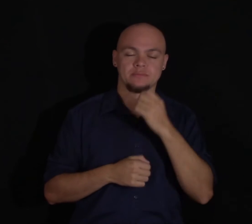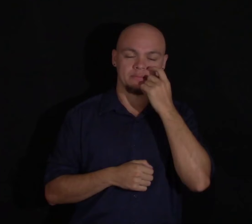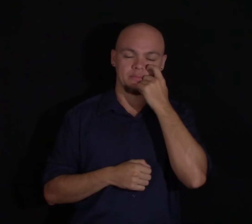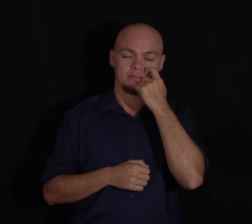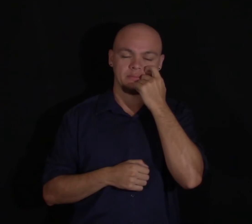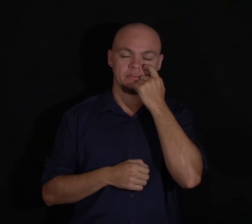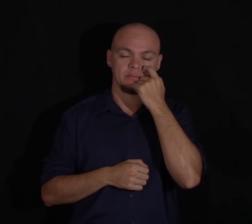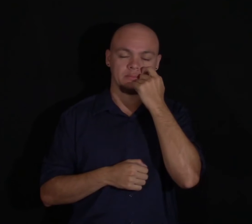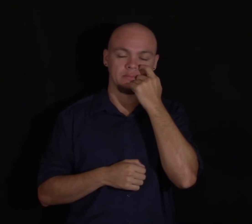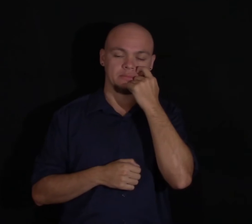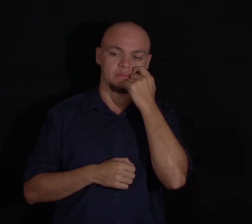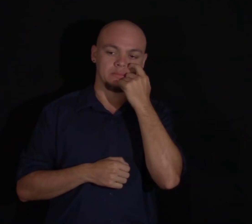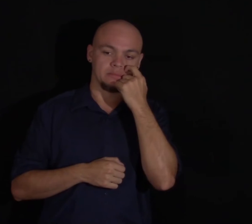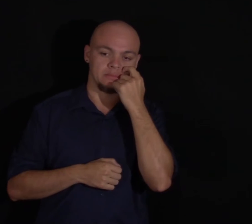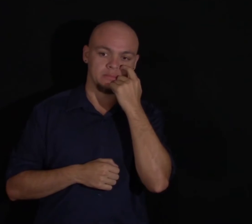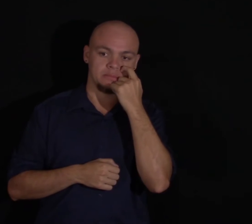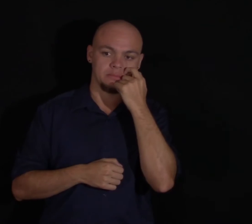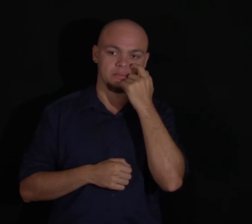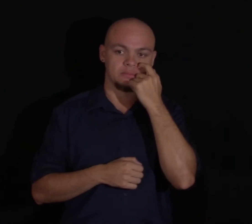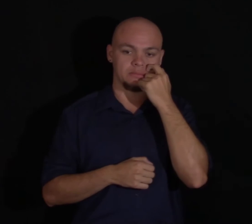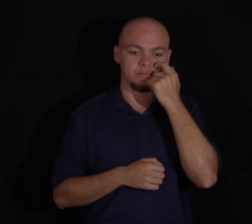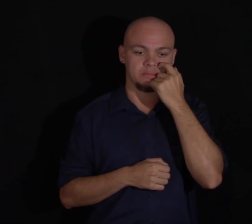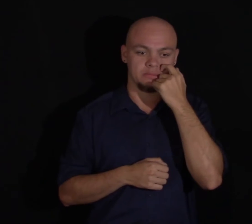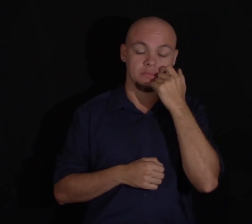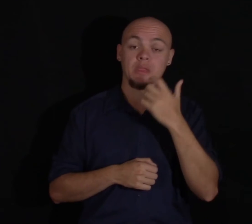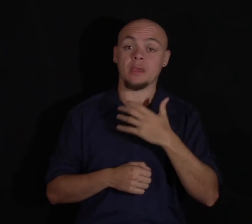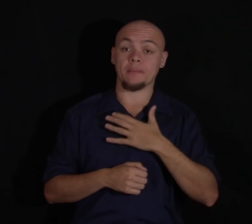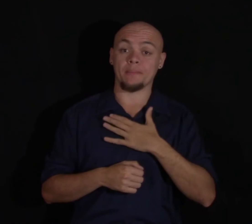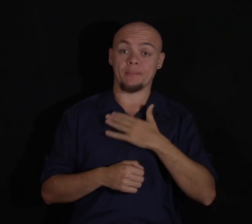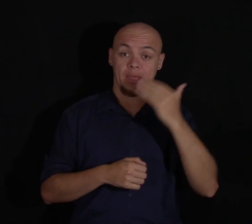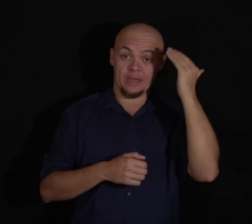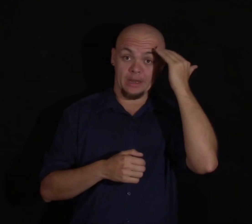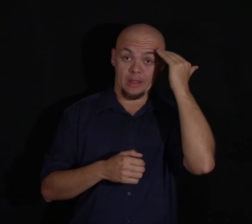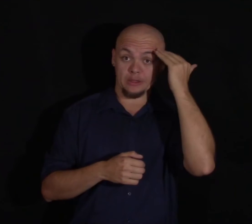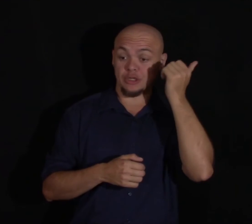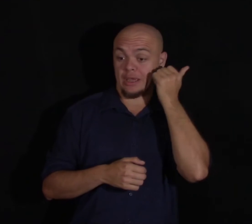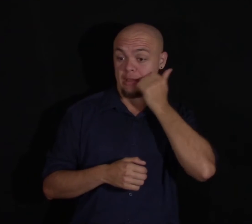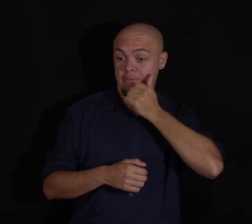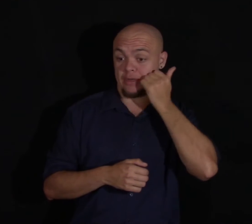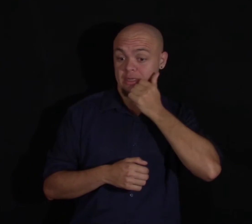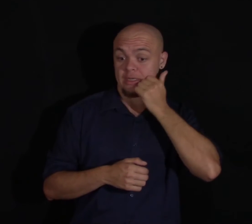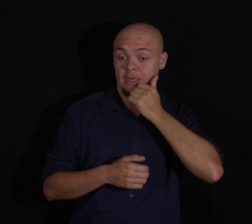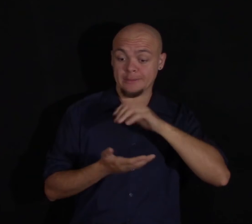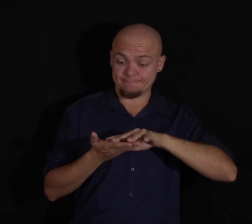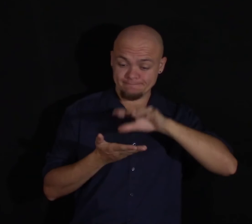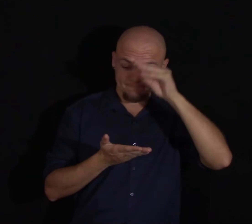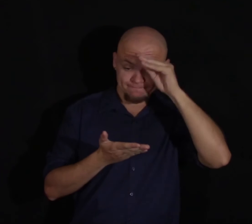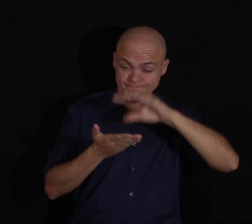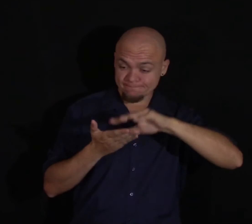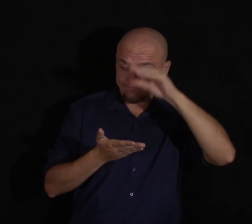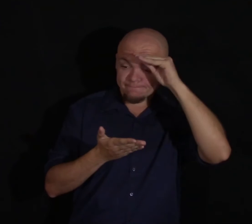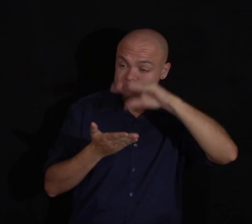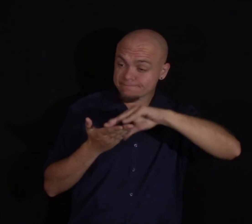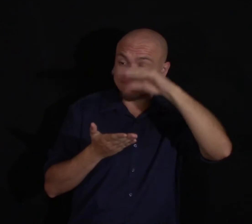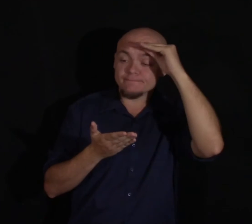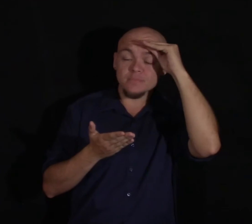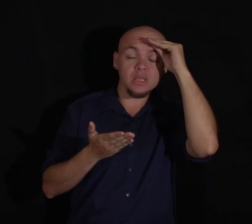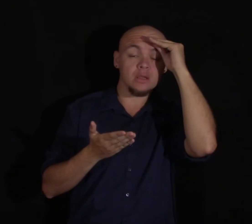understanding improved so much with every day's experience that I was unwilling to commence this undertaking until a few more months should